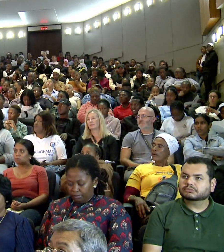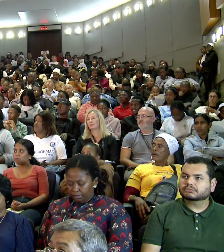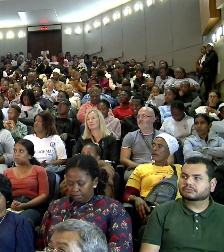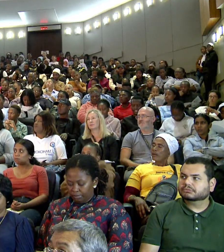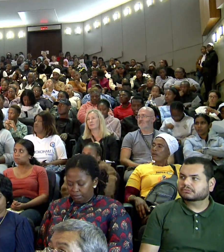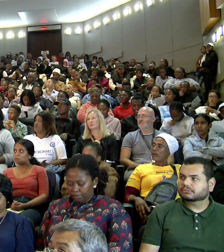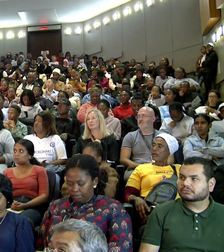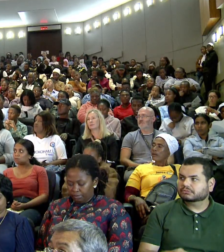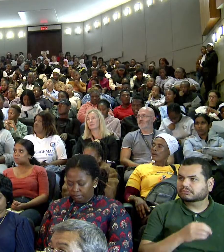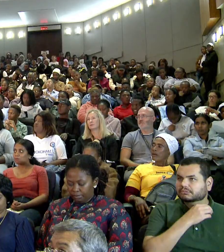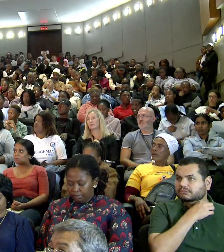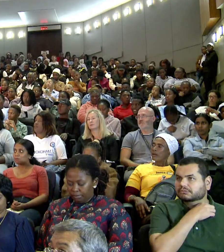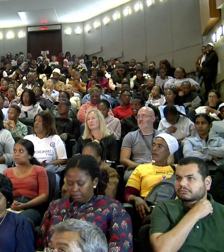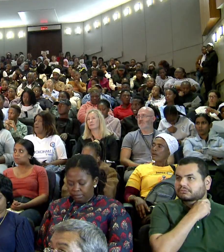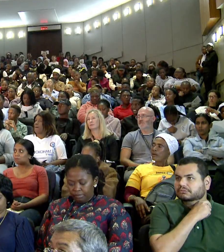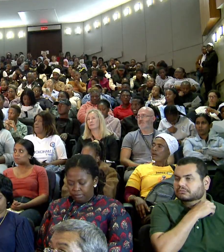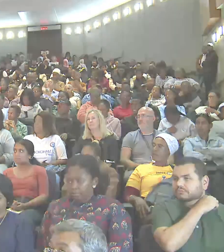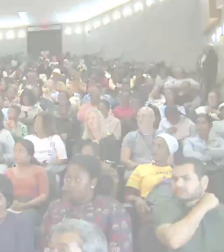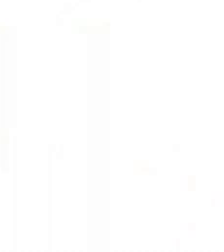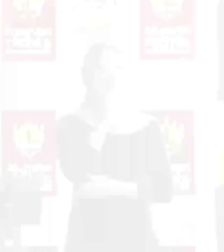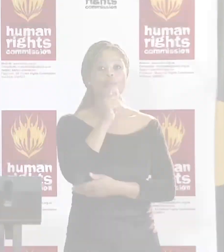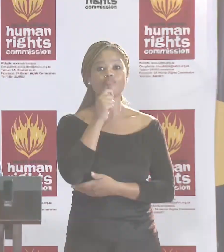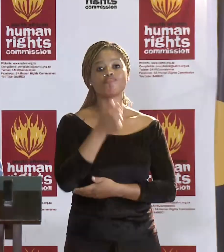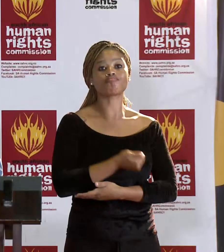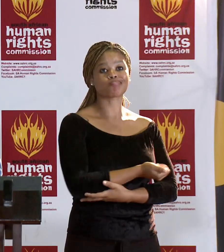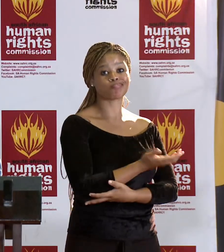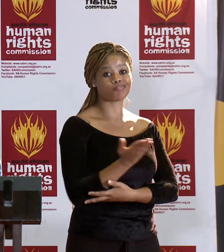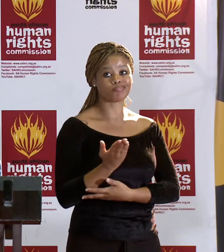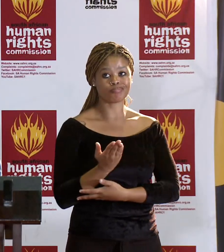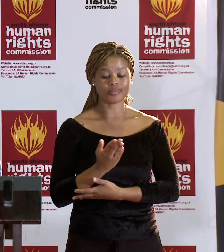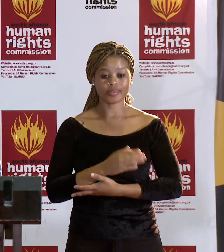Well, good morning, everybody.